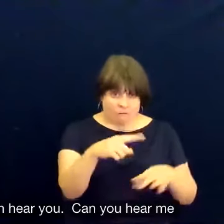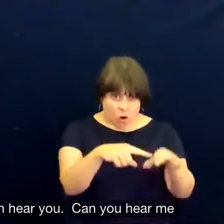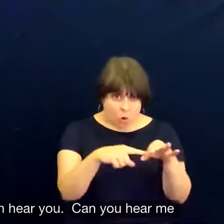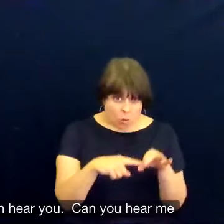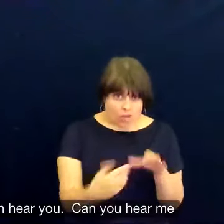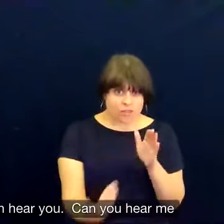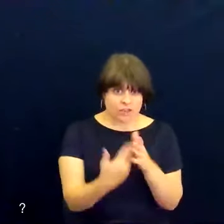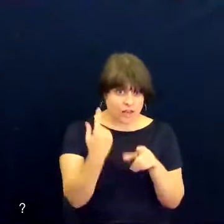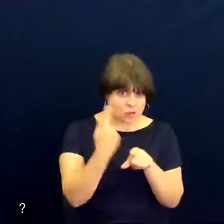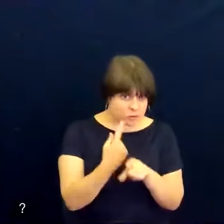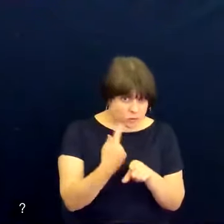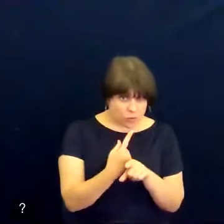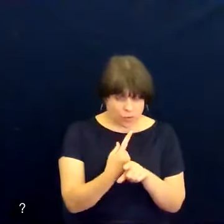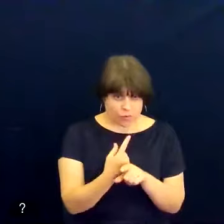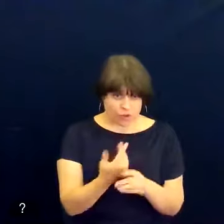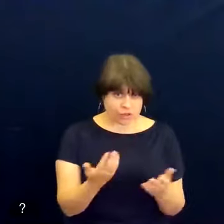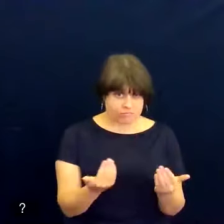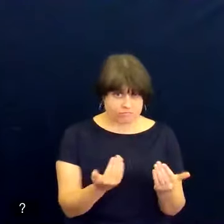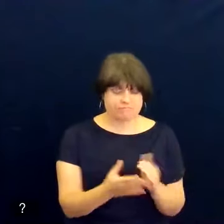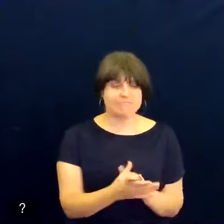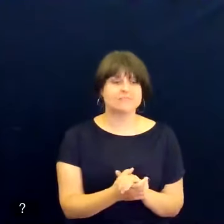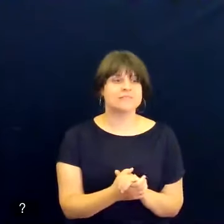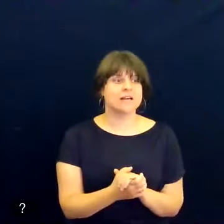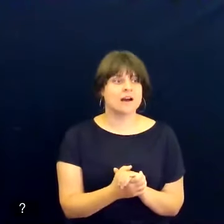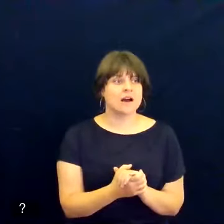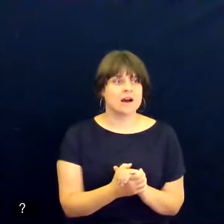question or a comment for us?